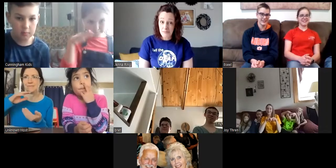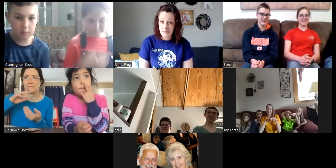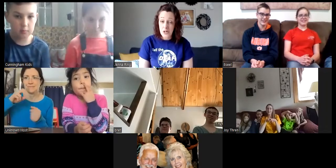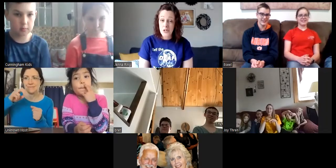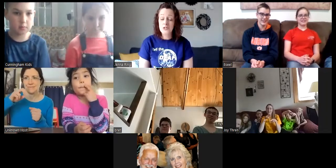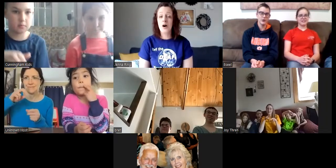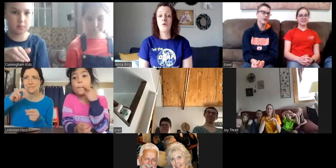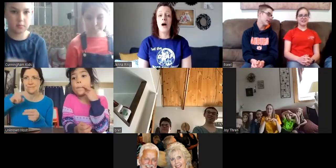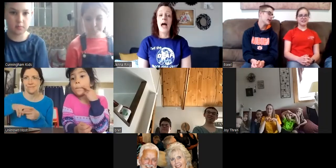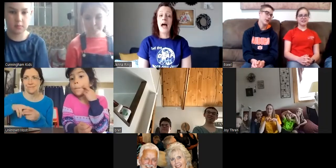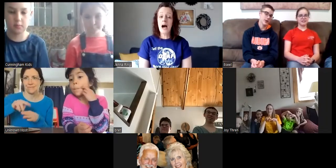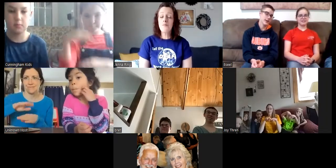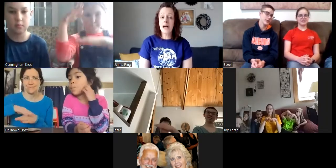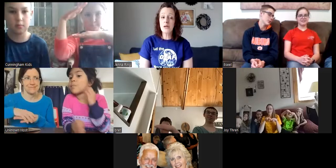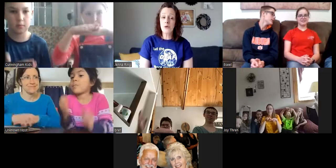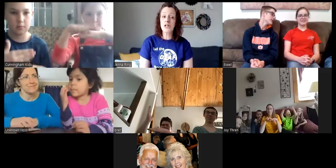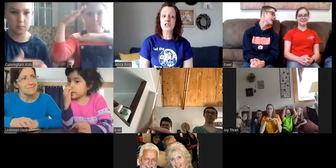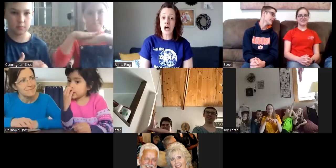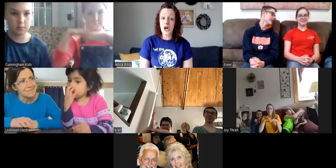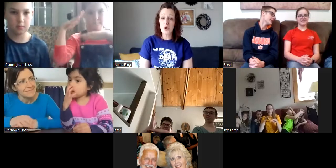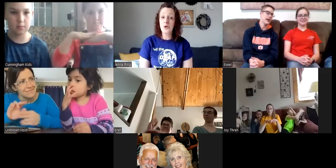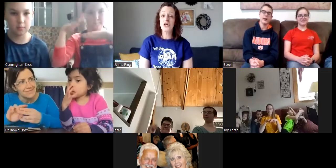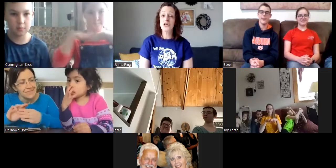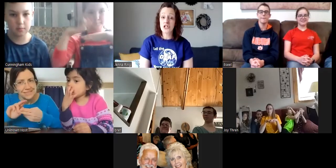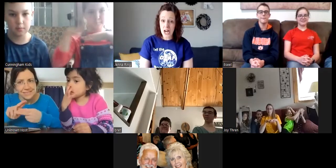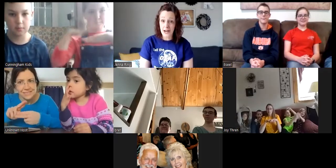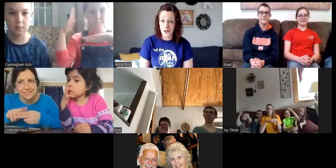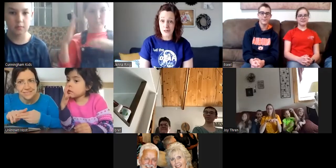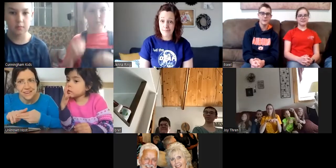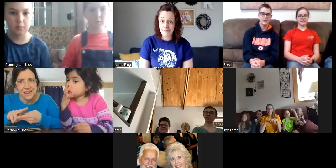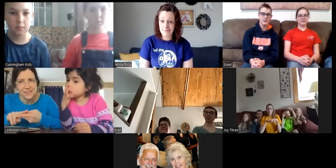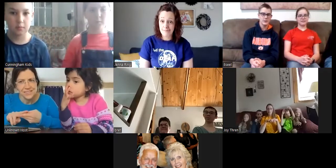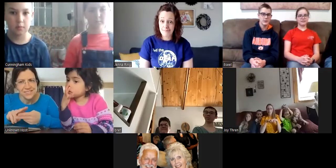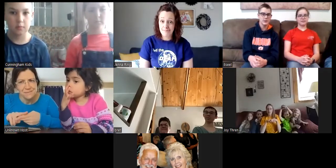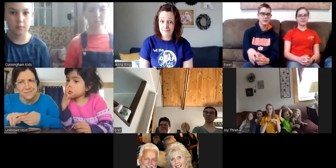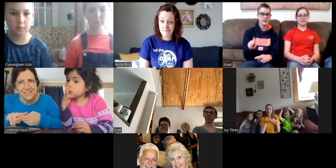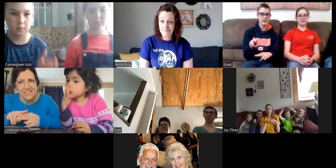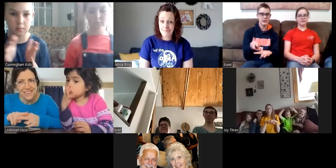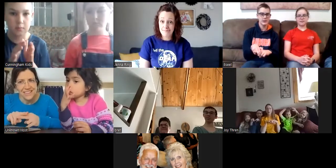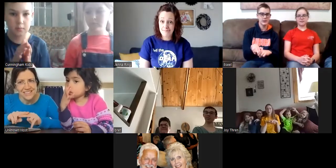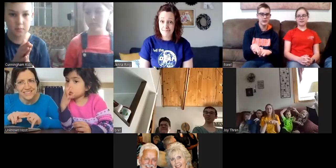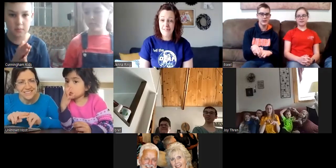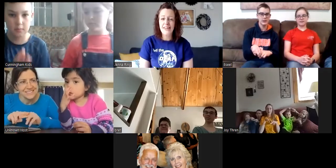right? So how might we show chair?